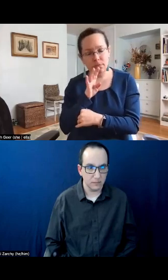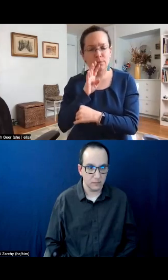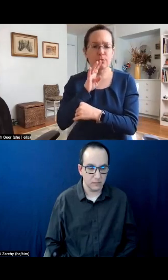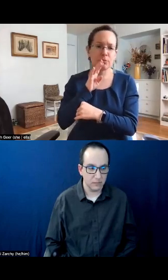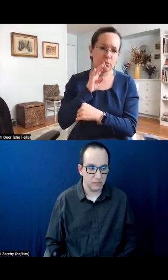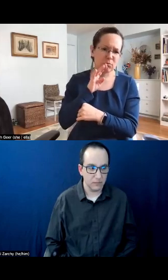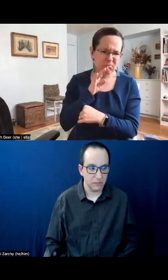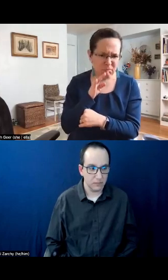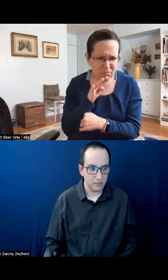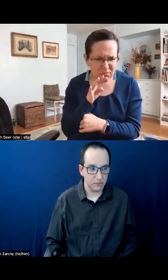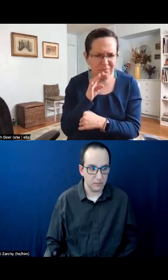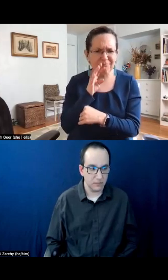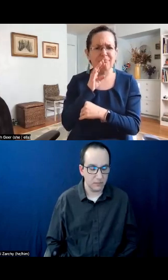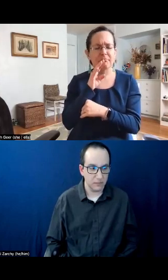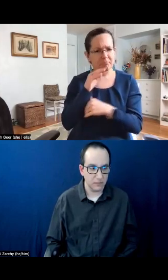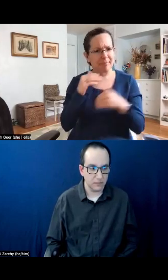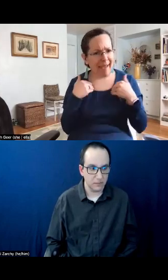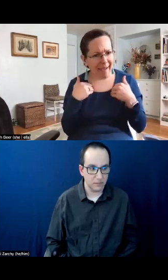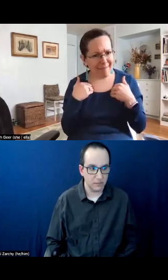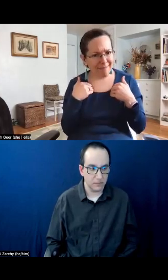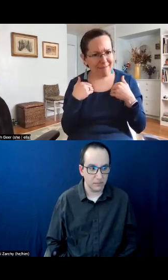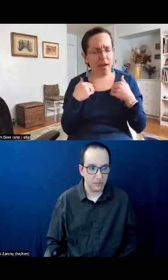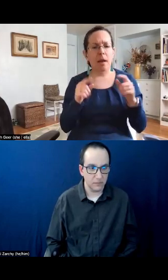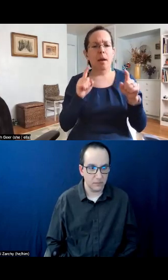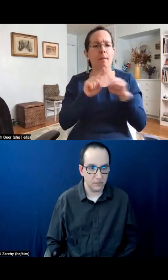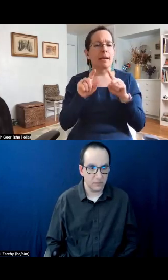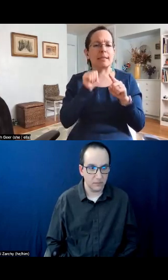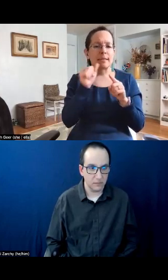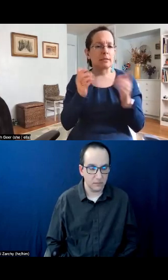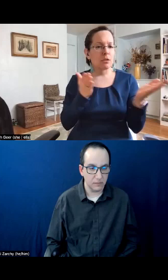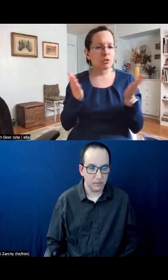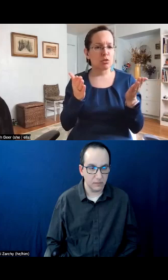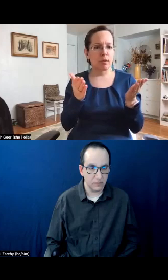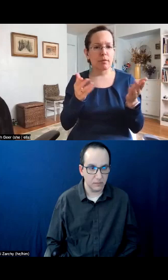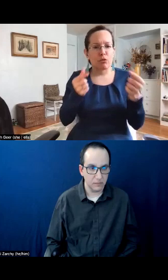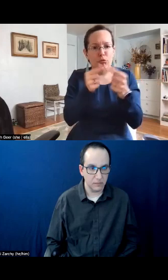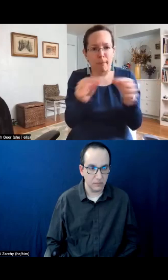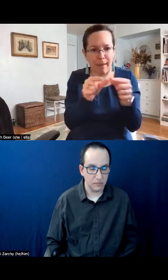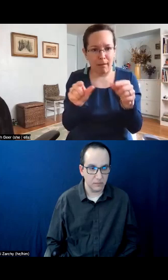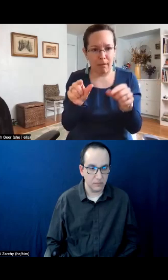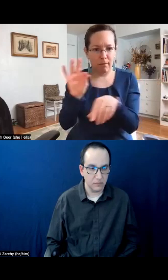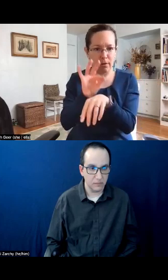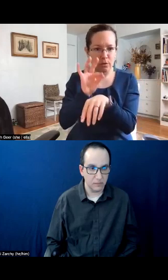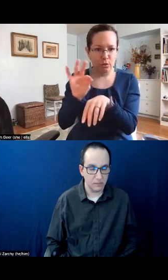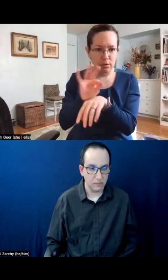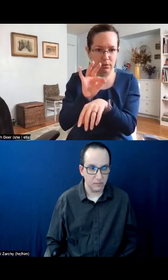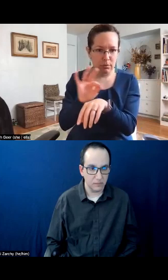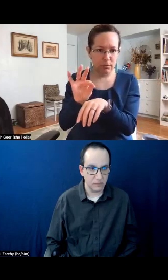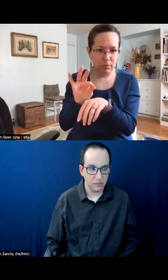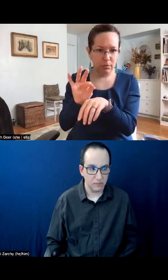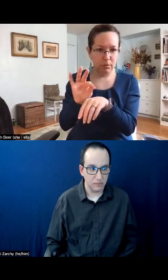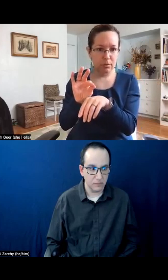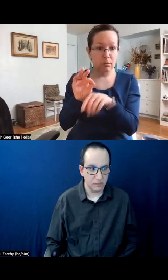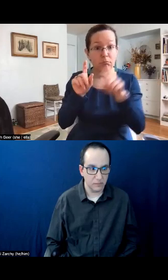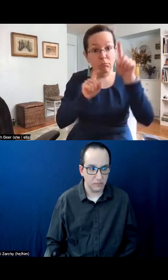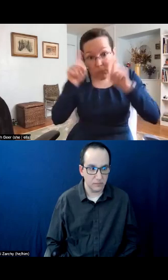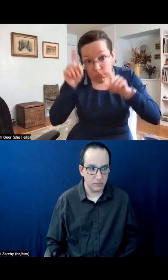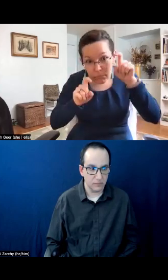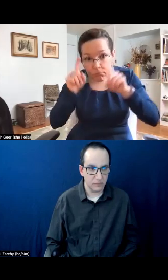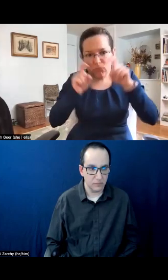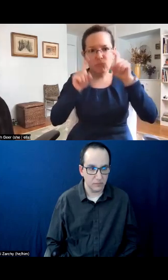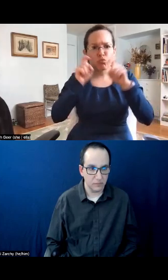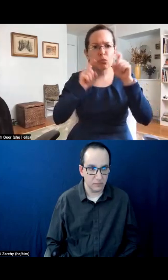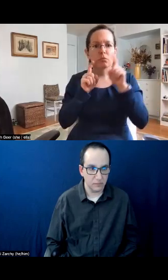In oral languages, we know that we have affect and we can modulate it to indicate tone, emotionality, and other purposes, but it doesn't actually serve a